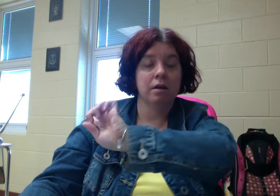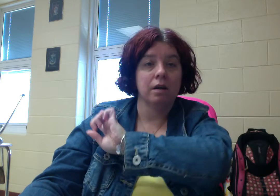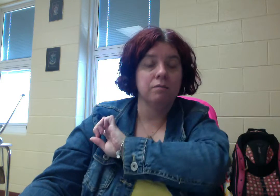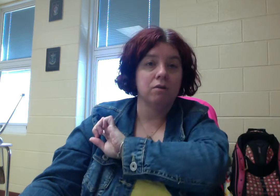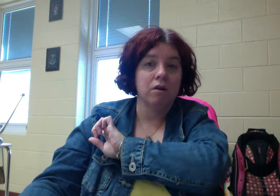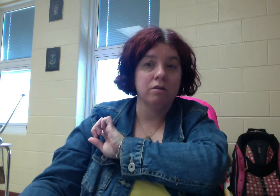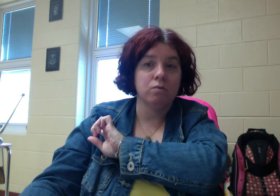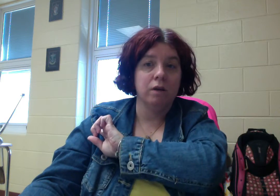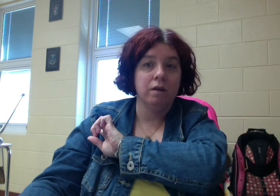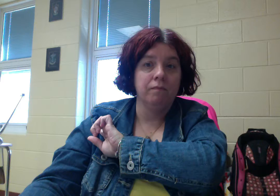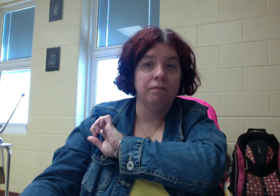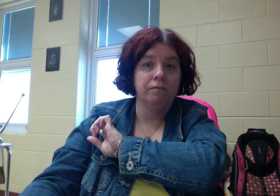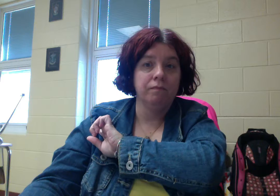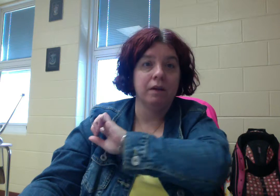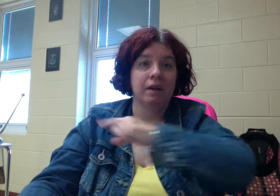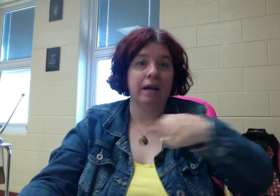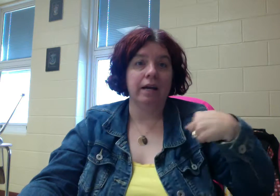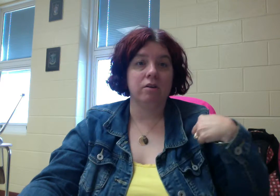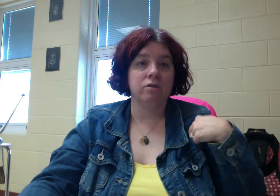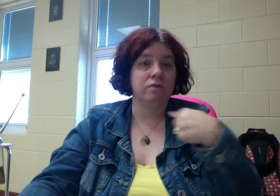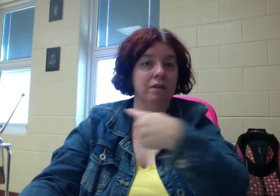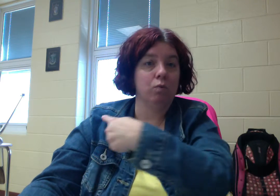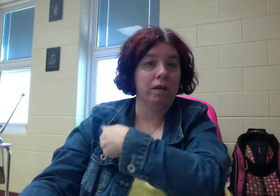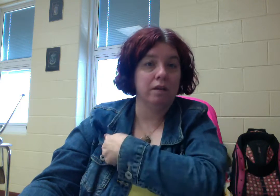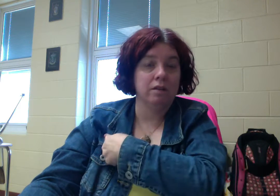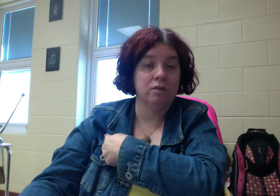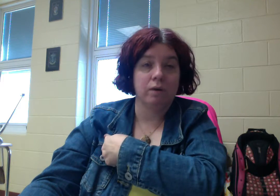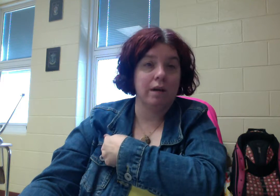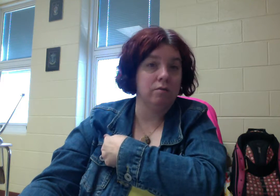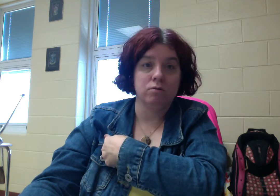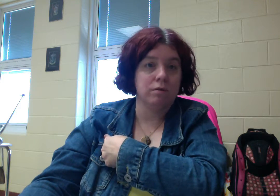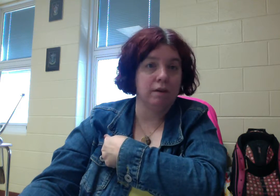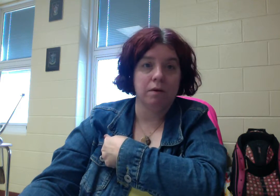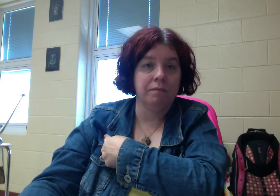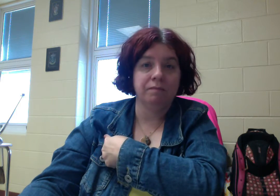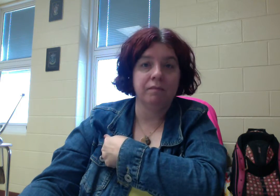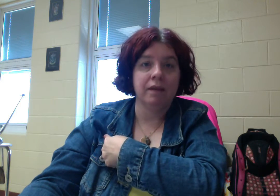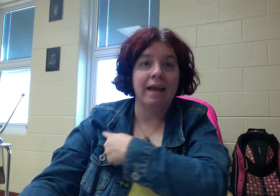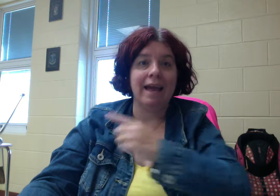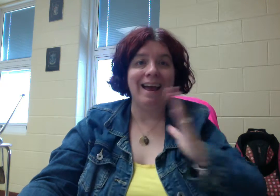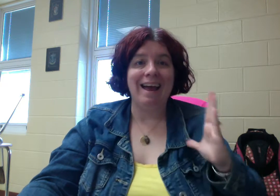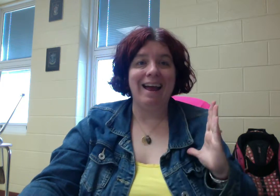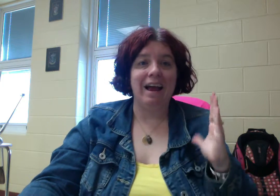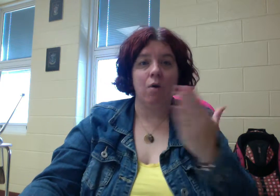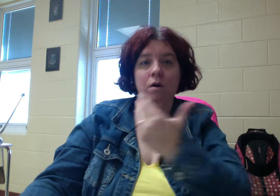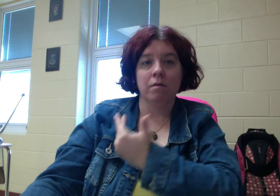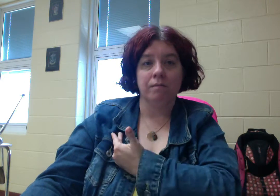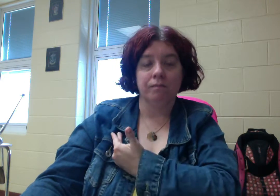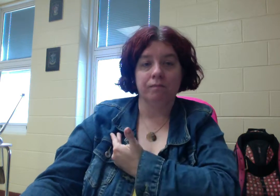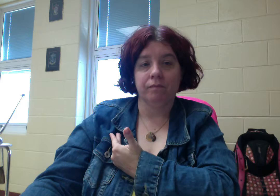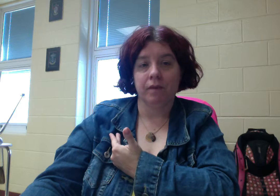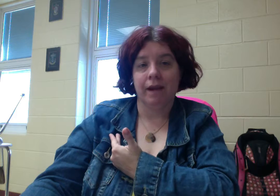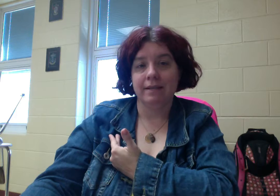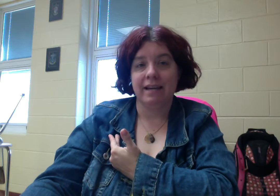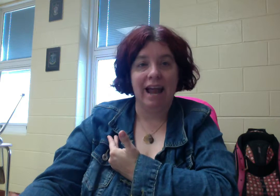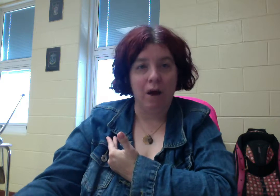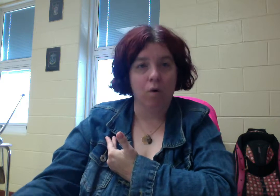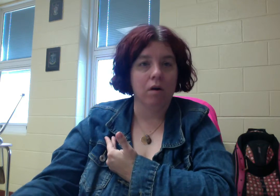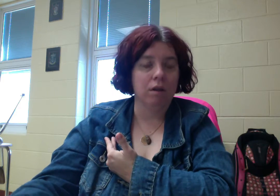comes across we. I also seen we done this way. I don't do it that way. Our, as in our